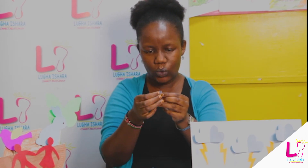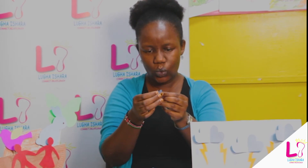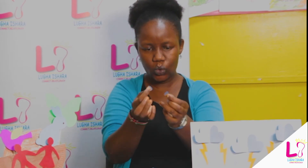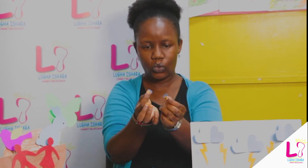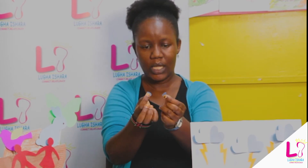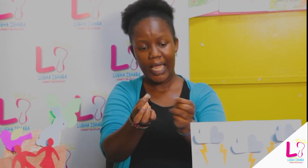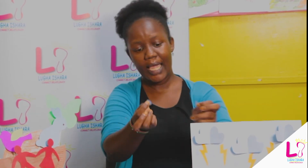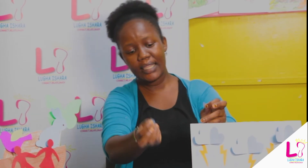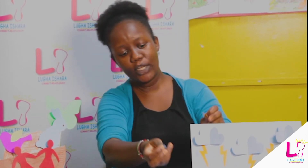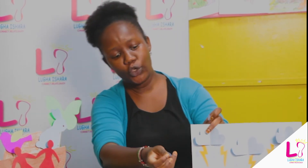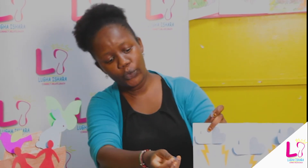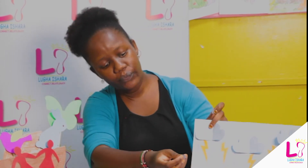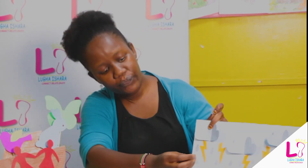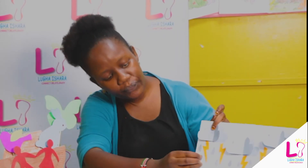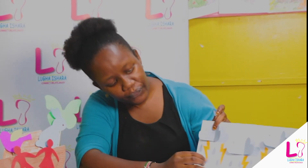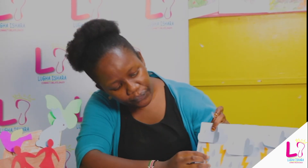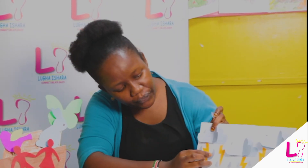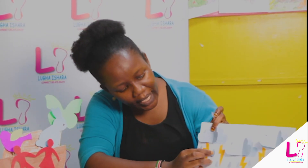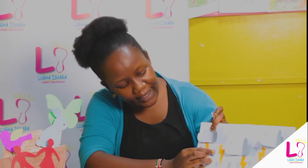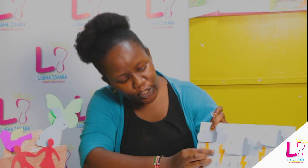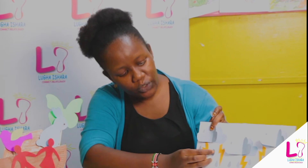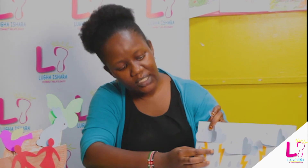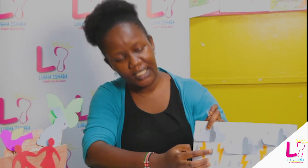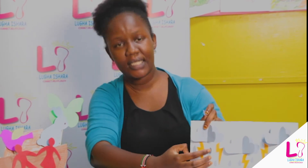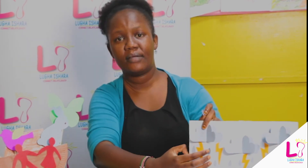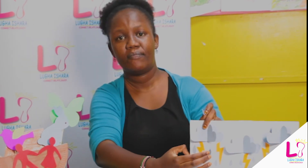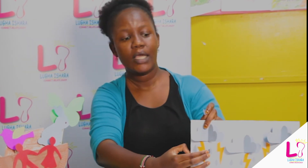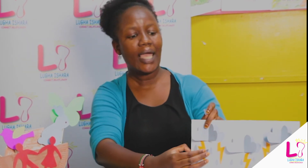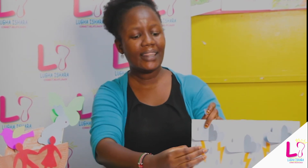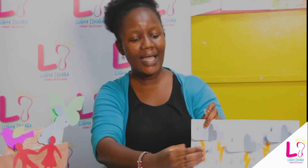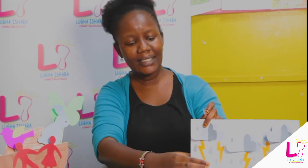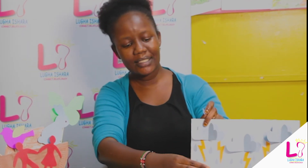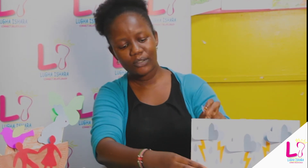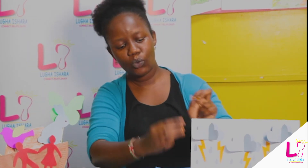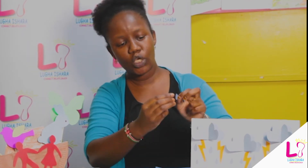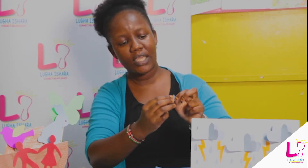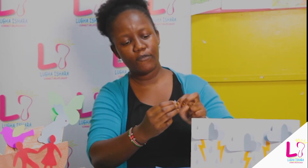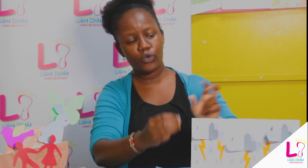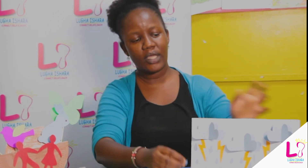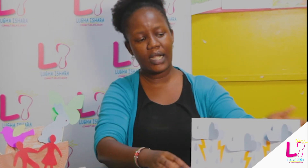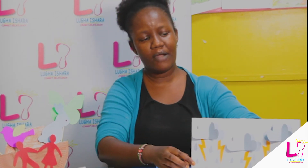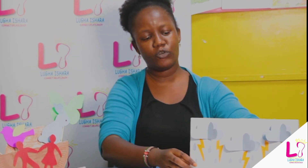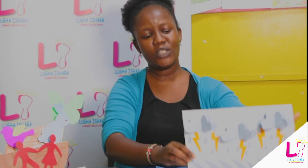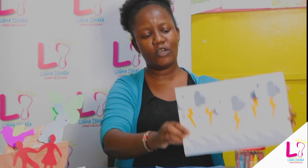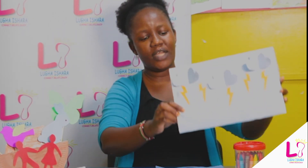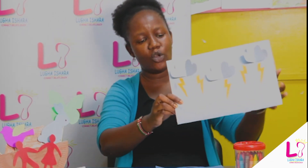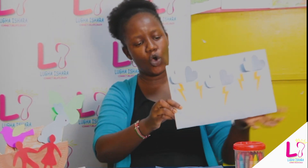Woo. And then you stick. And that will give you the craft. Once you've done all